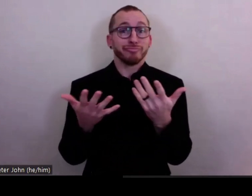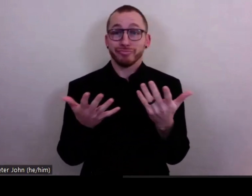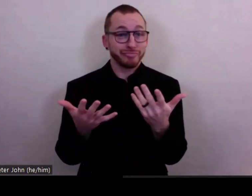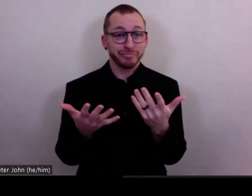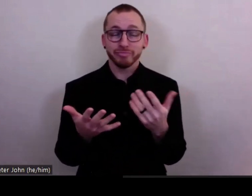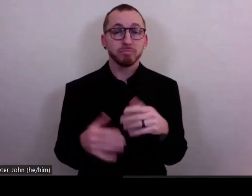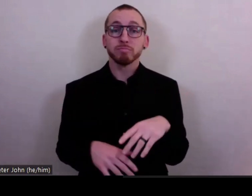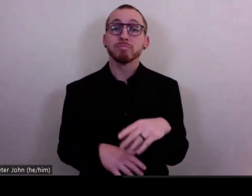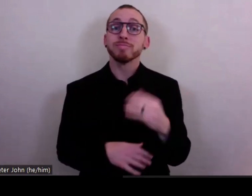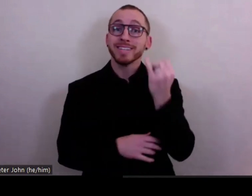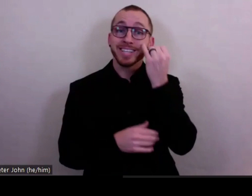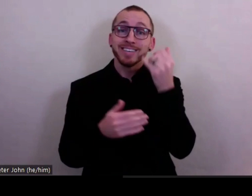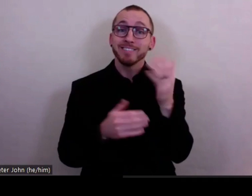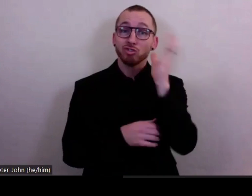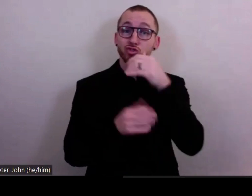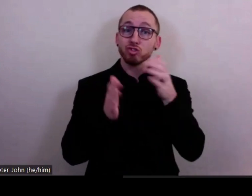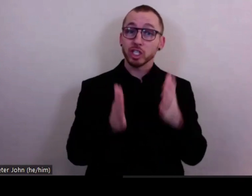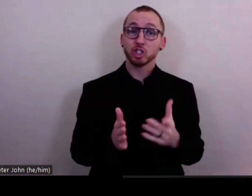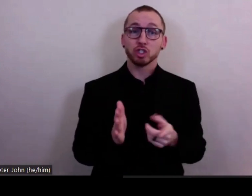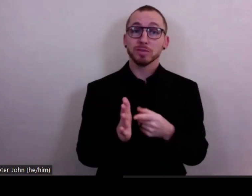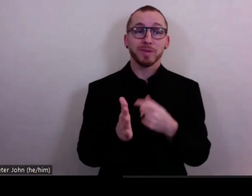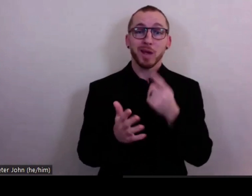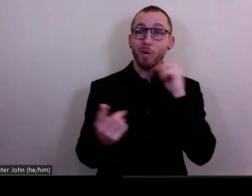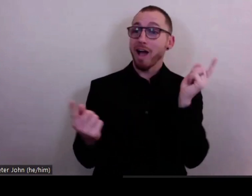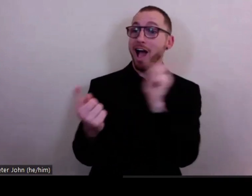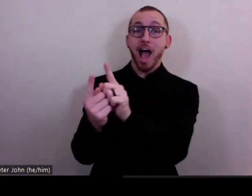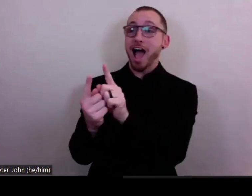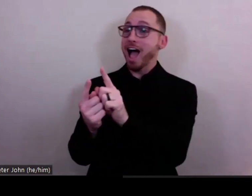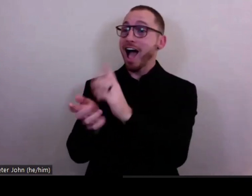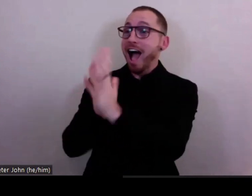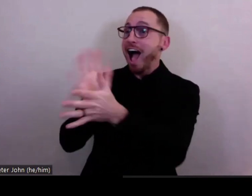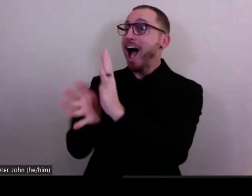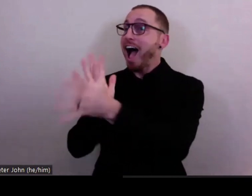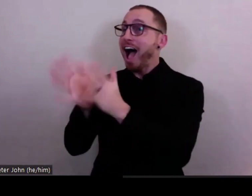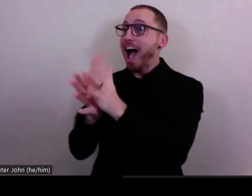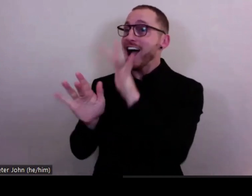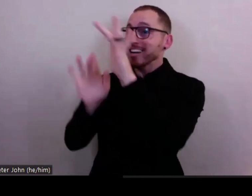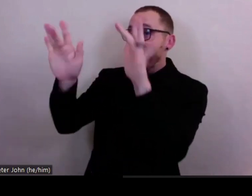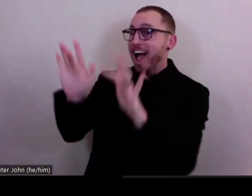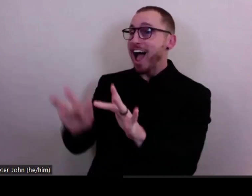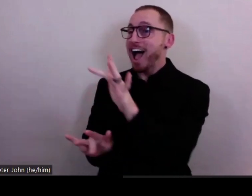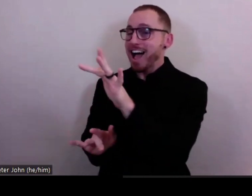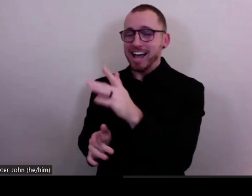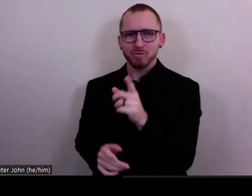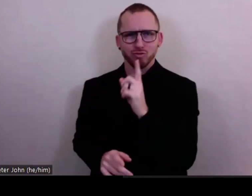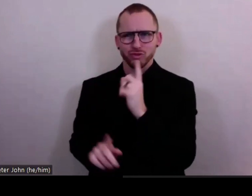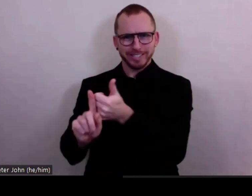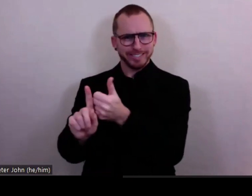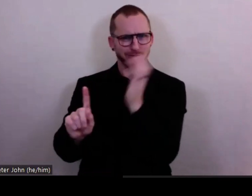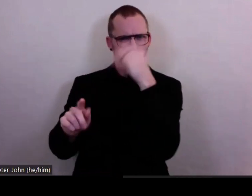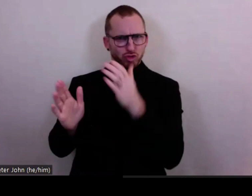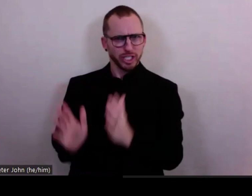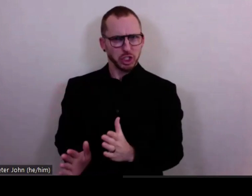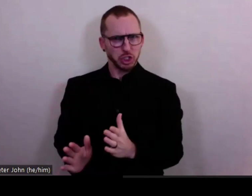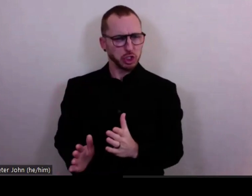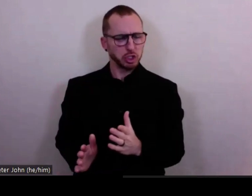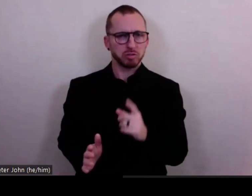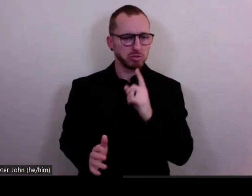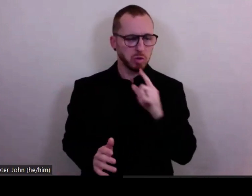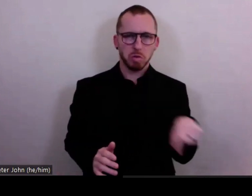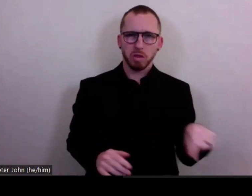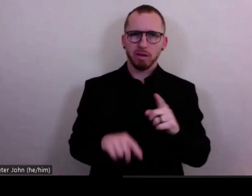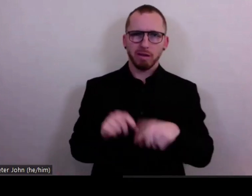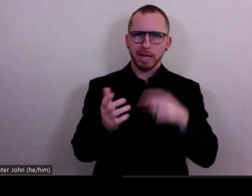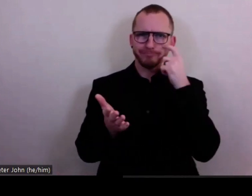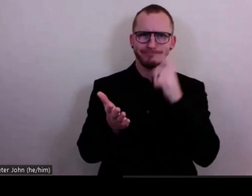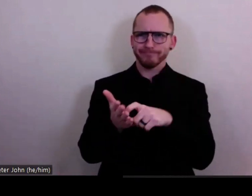on my lap and, touching my face and rubbing my indiscriminate attachment is what this